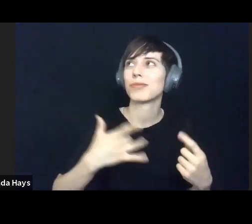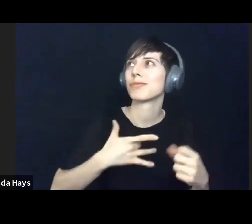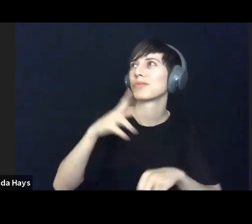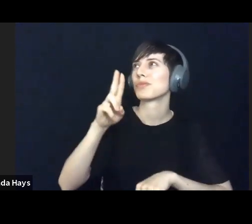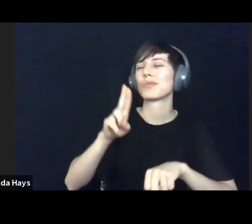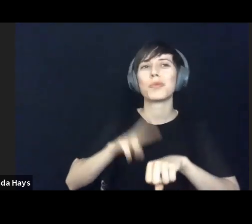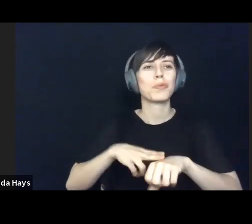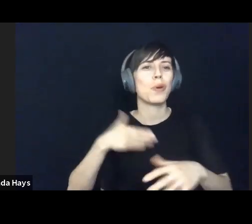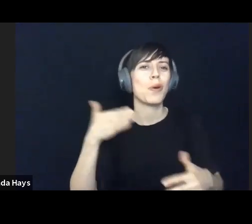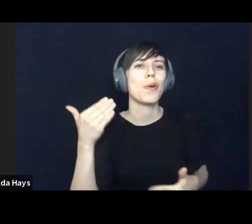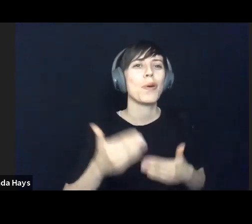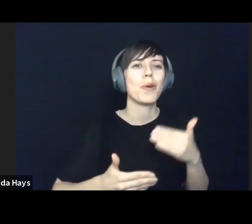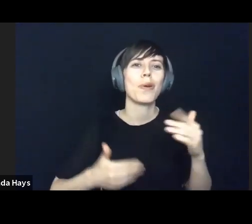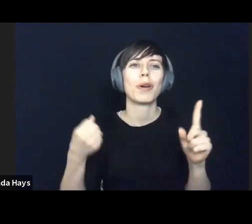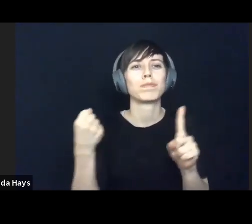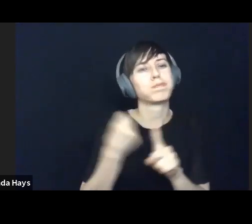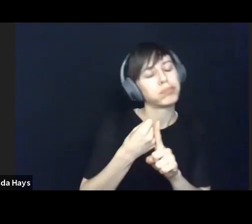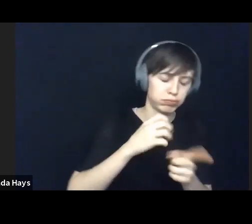days.